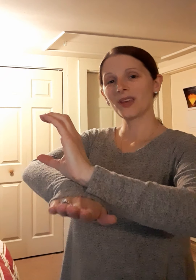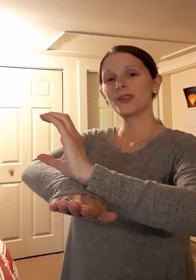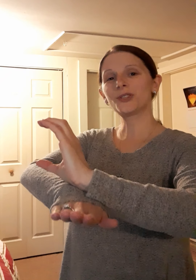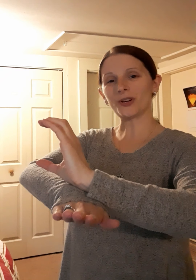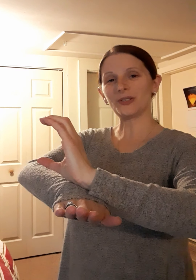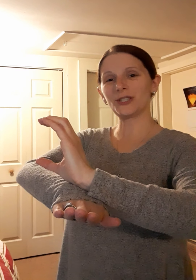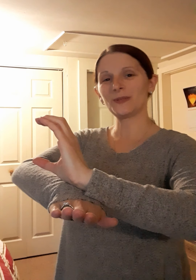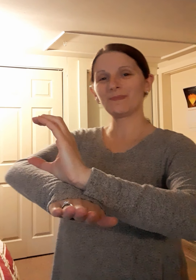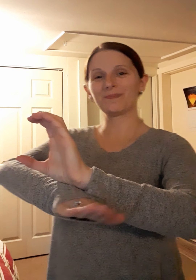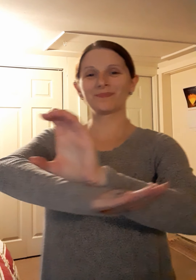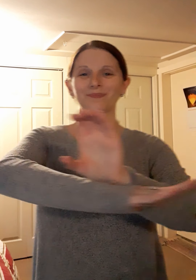Church.